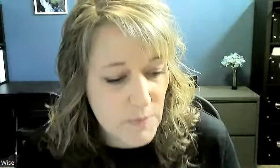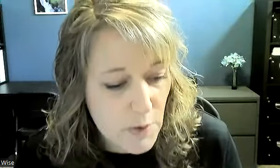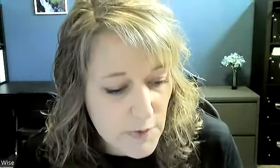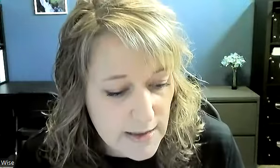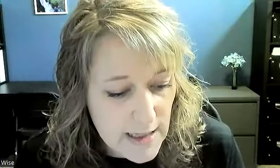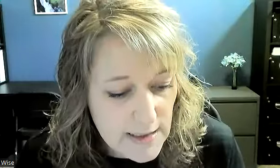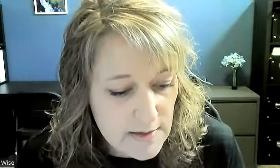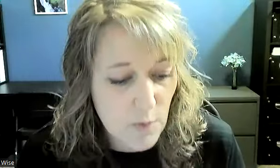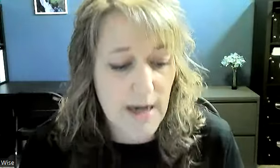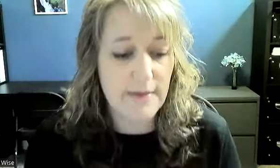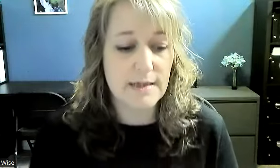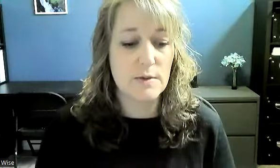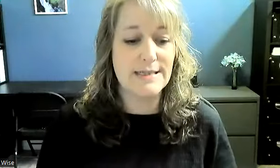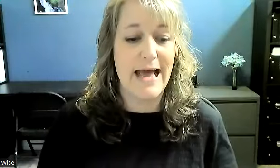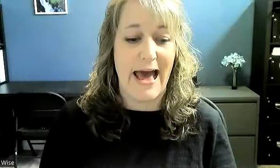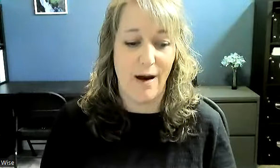All right, that is why. The next one is how.